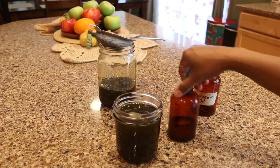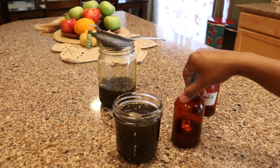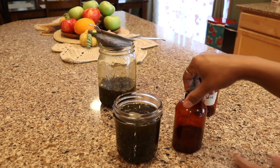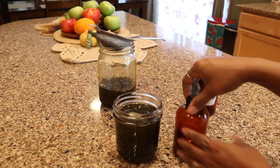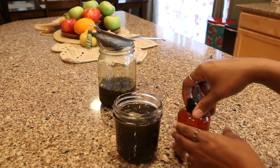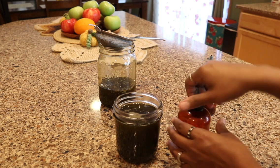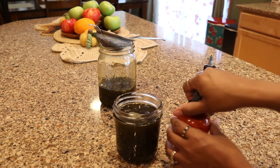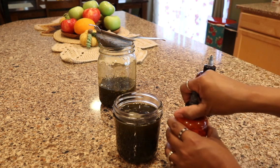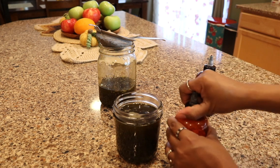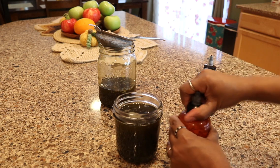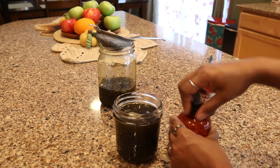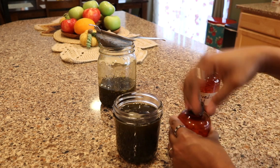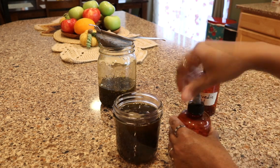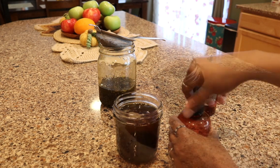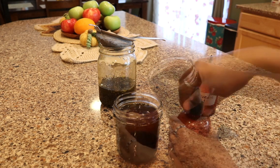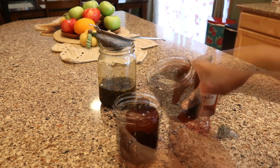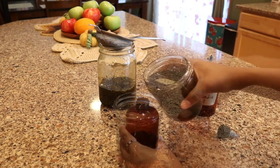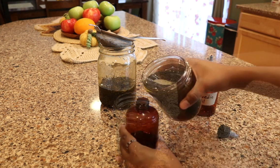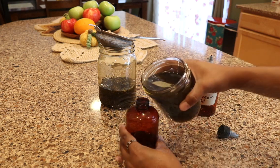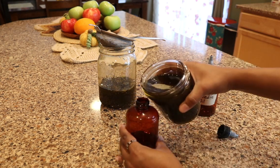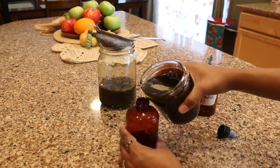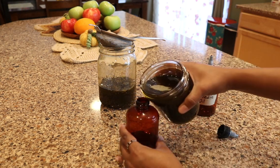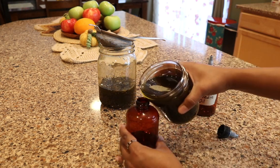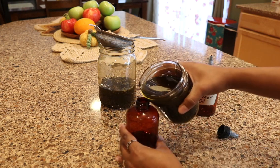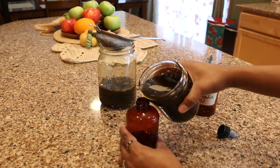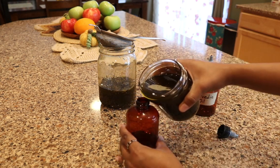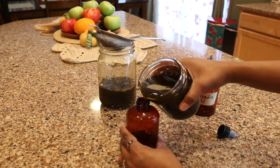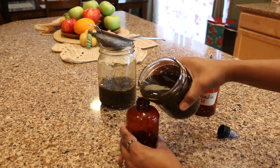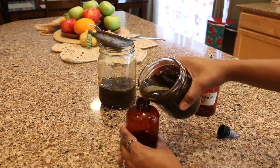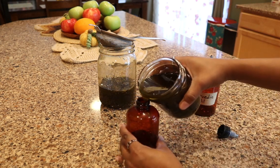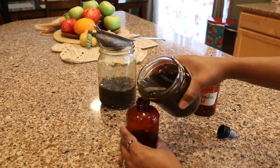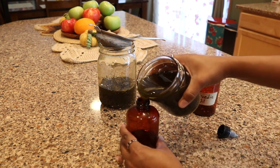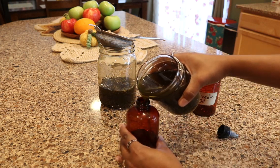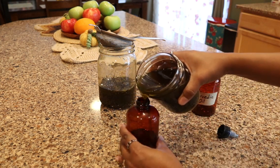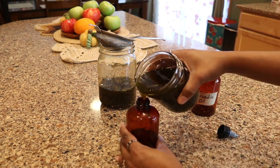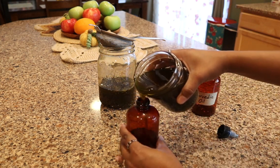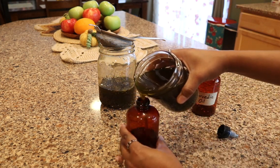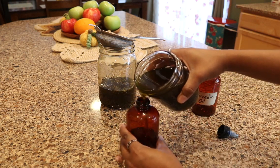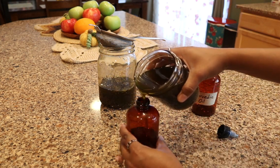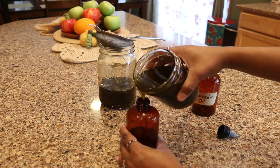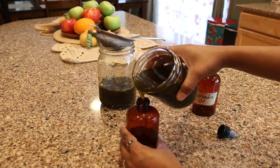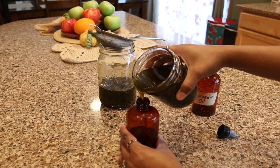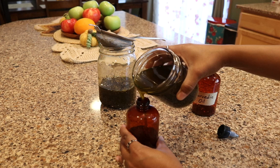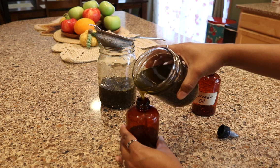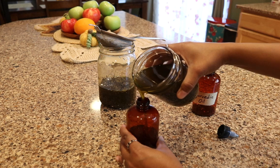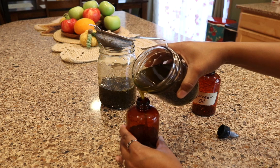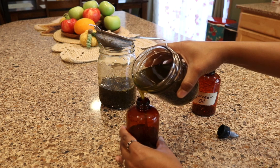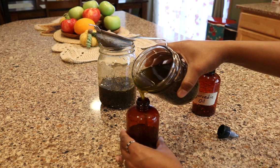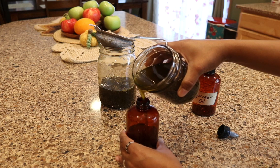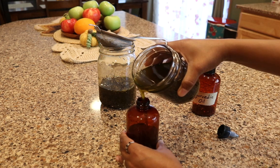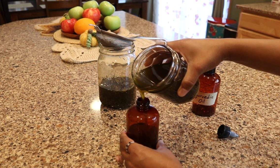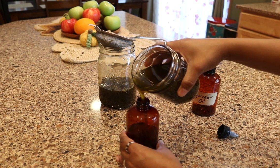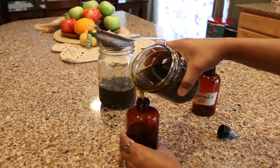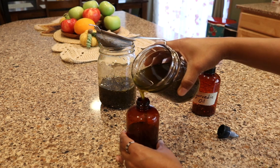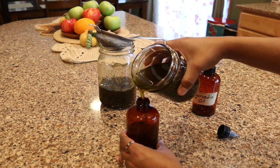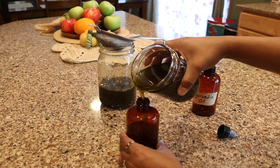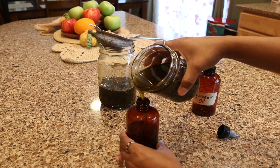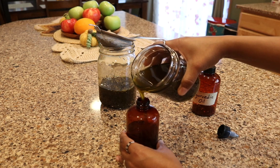Okay, so I have the first part of my oil. I'm going to decant some of this into my smaller amber bottle. I keep